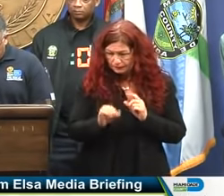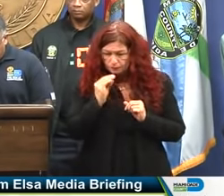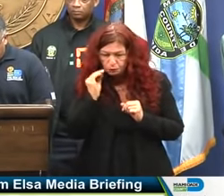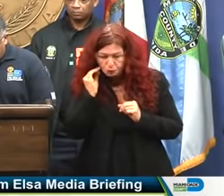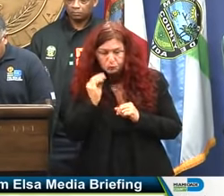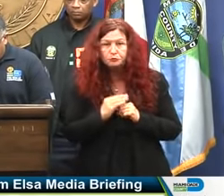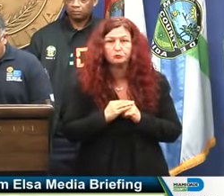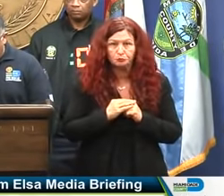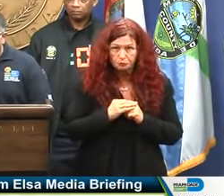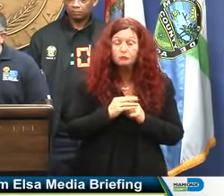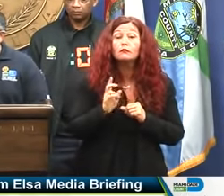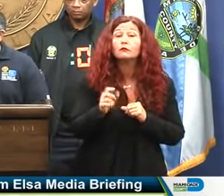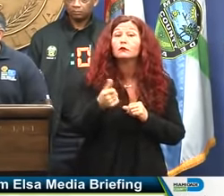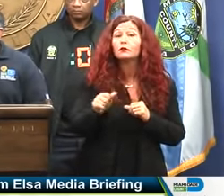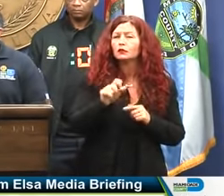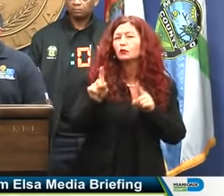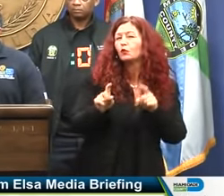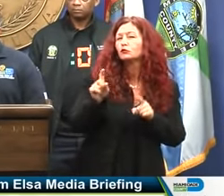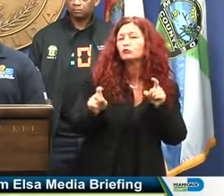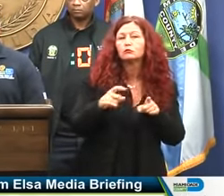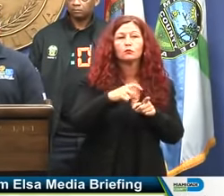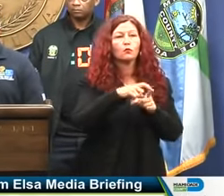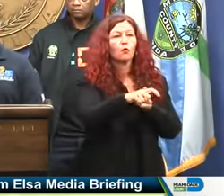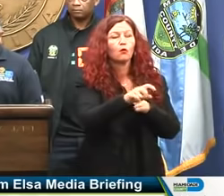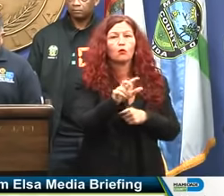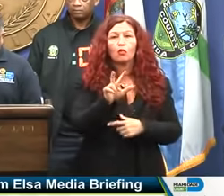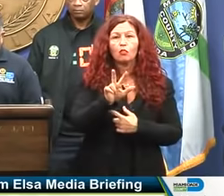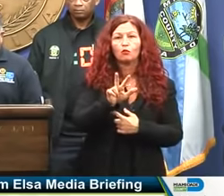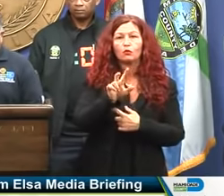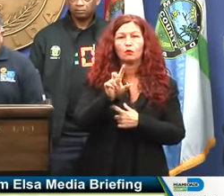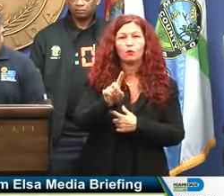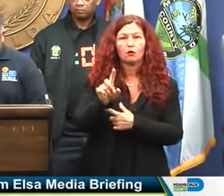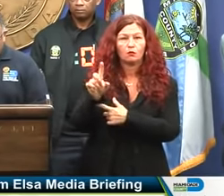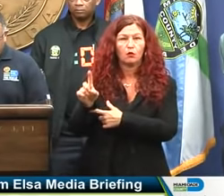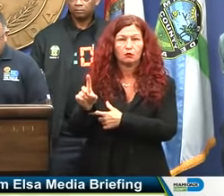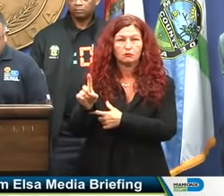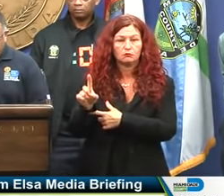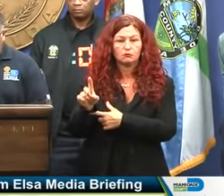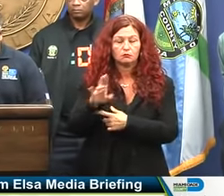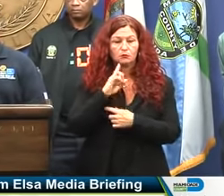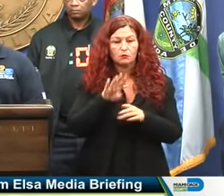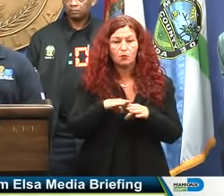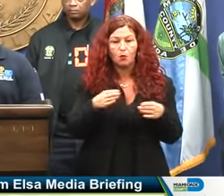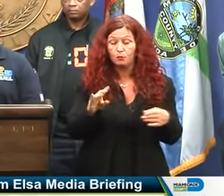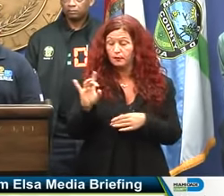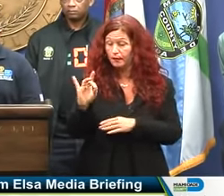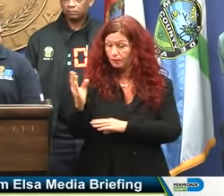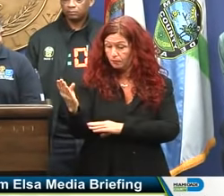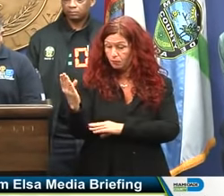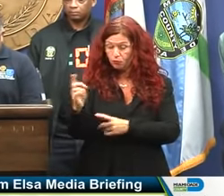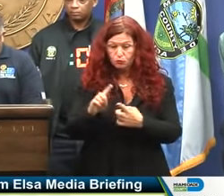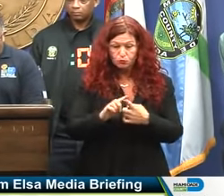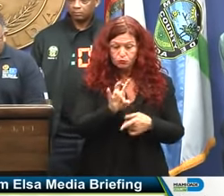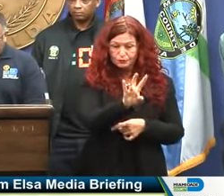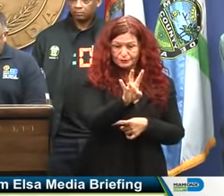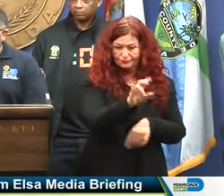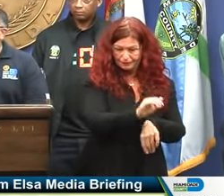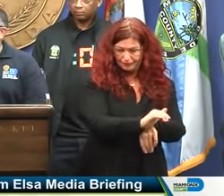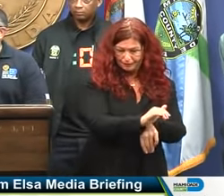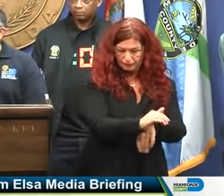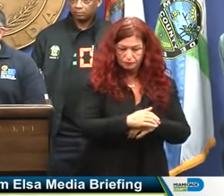311. Their hotline is open between hours of 8 a.m. and 7 p.m. Residents can also